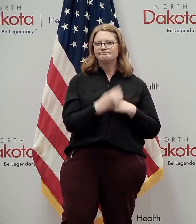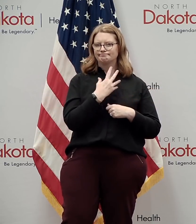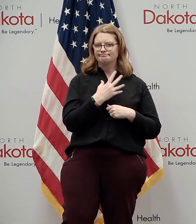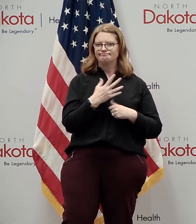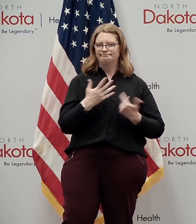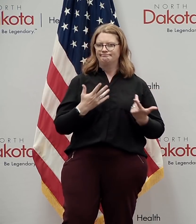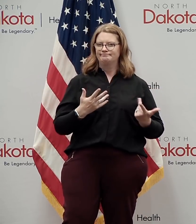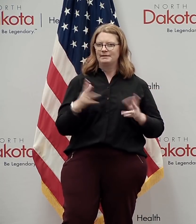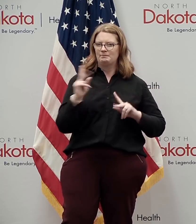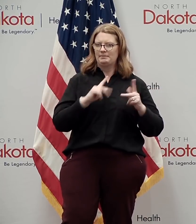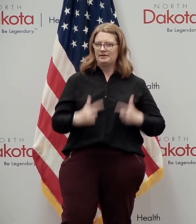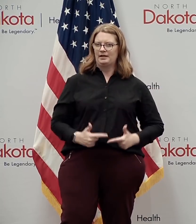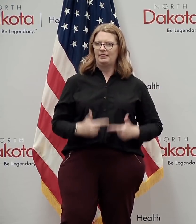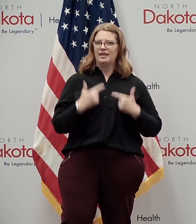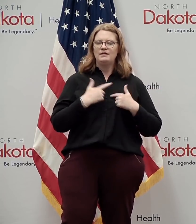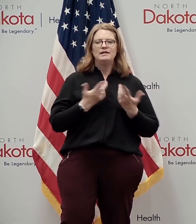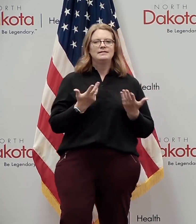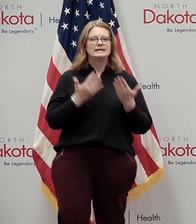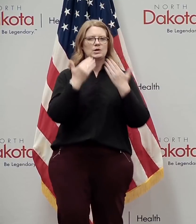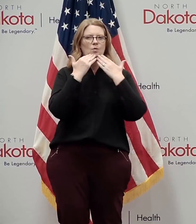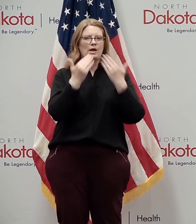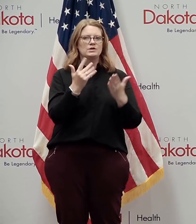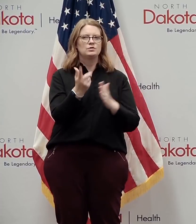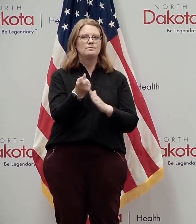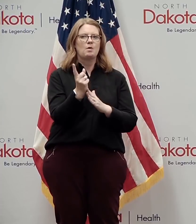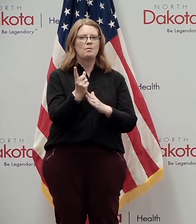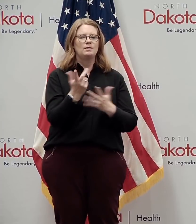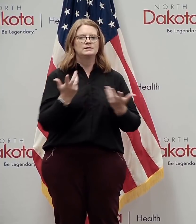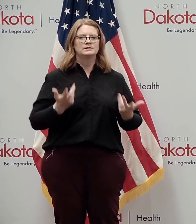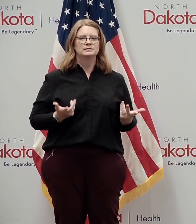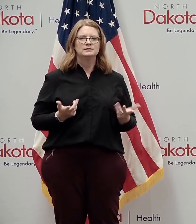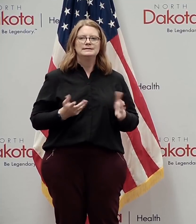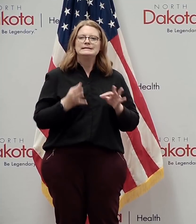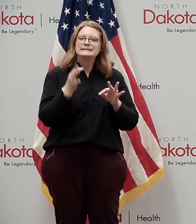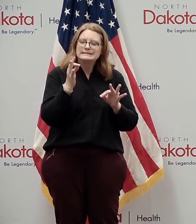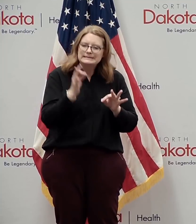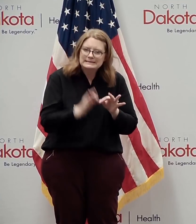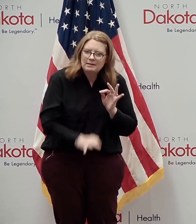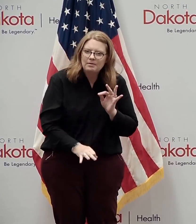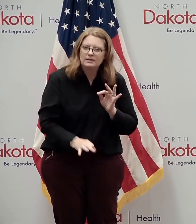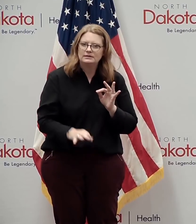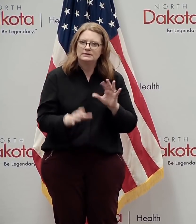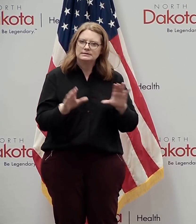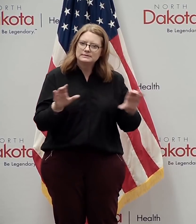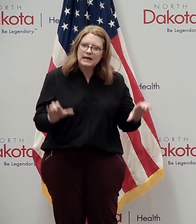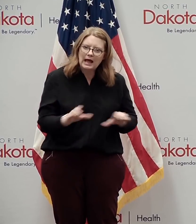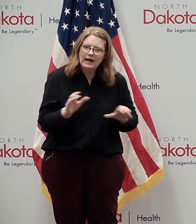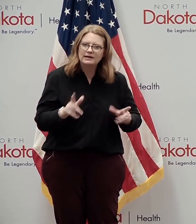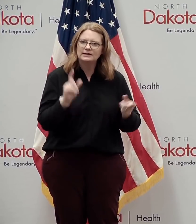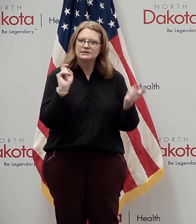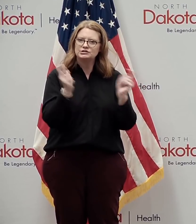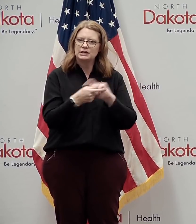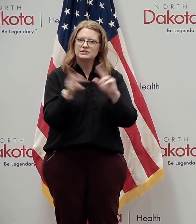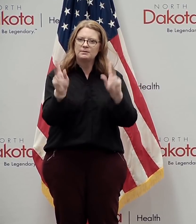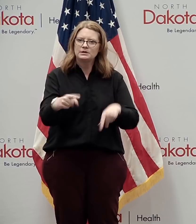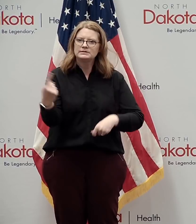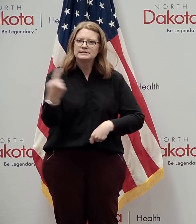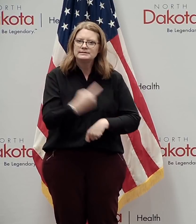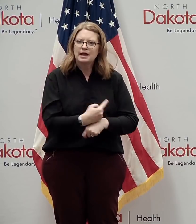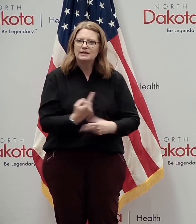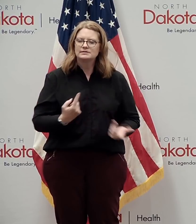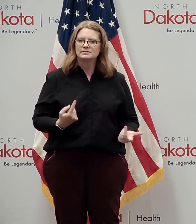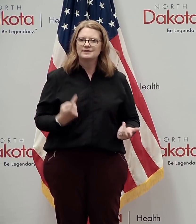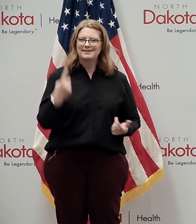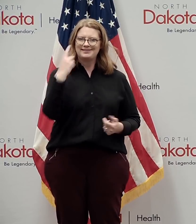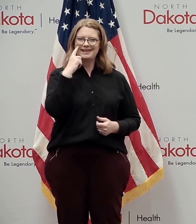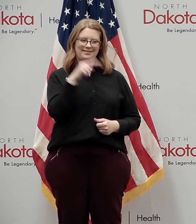I would turn this gratitude moment, the simplest act of gratitude can change someone's entire day. Think of that